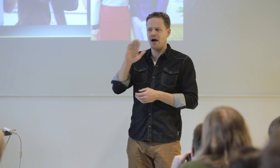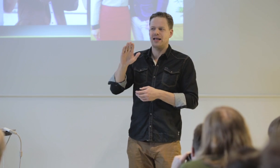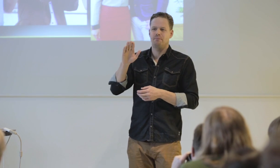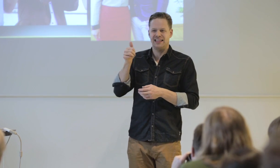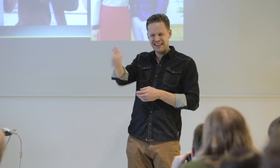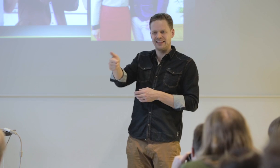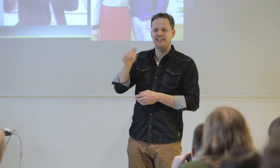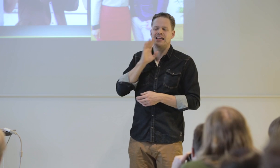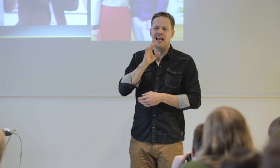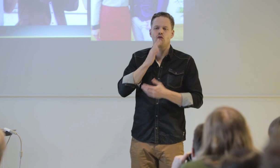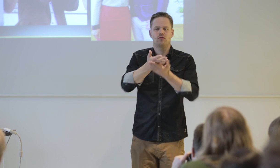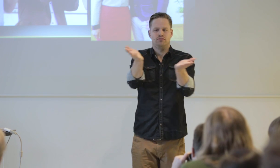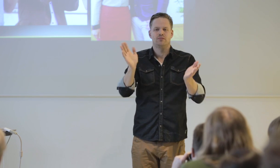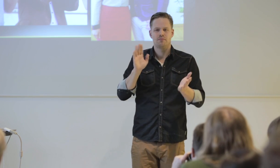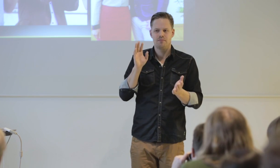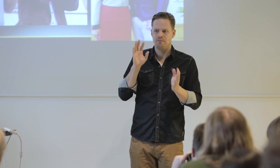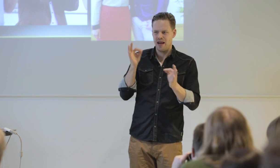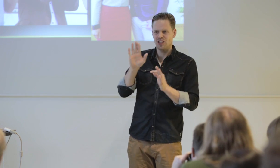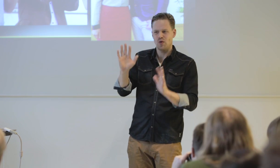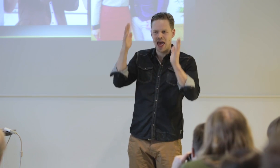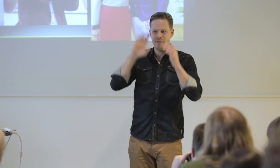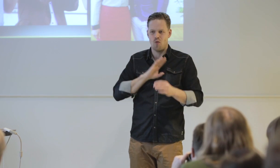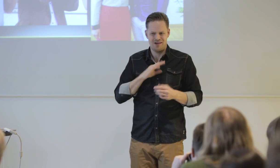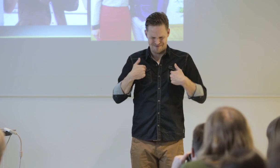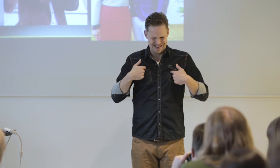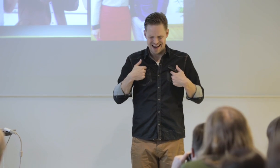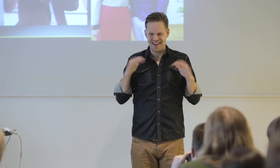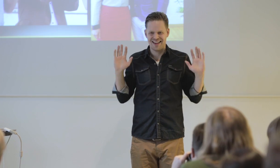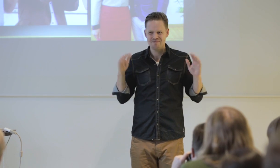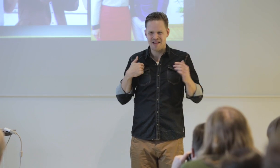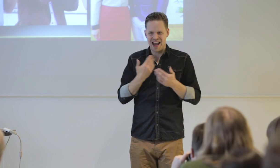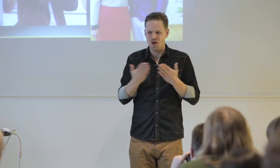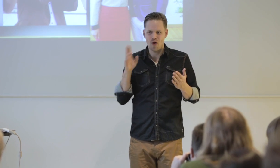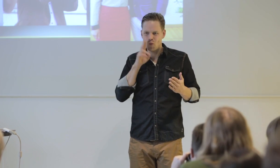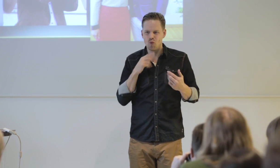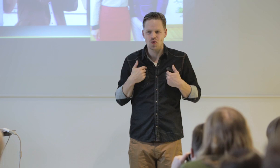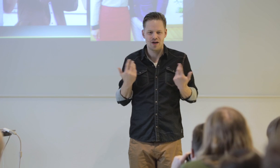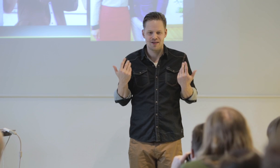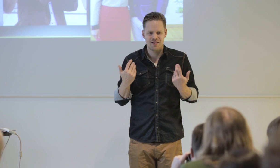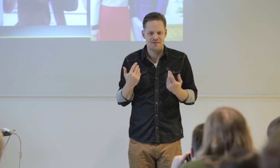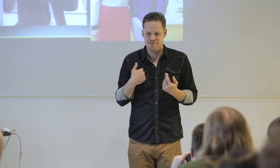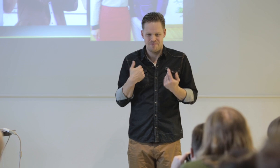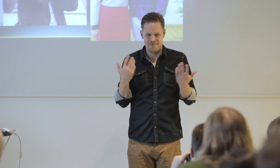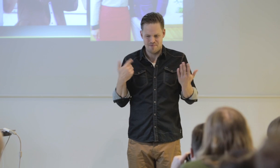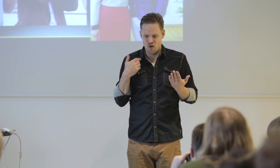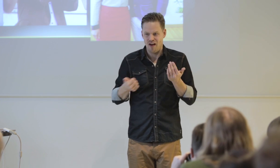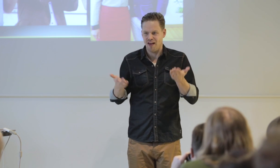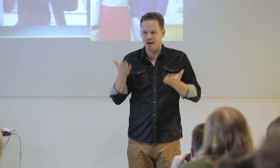Marco, it's better that you tell it to the world, what is your world like? You don't need me.